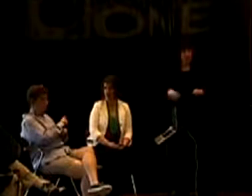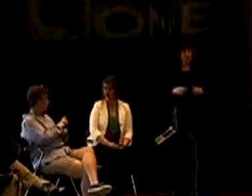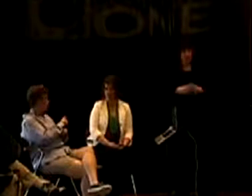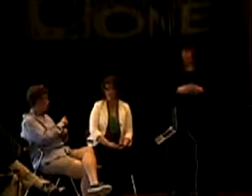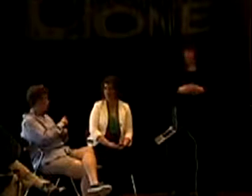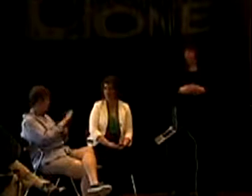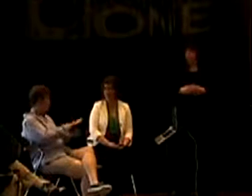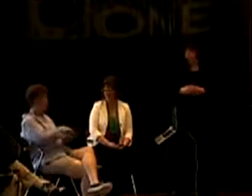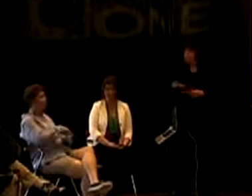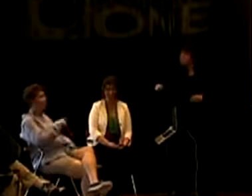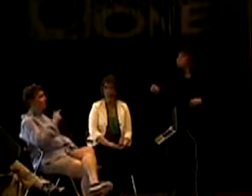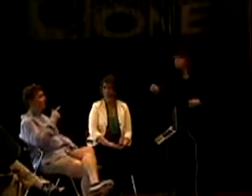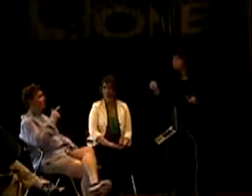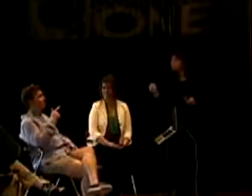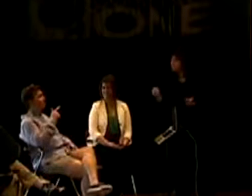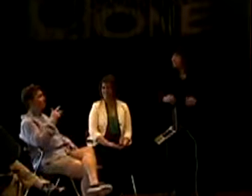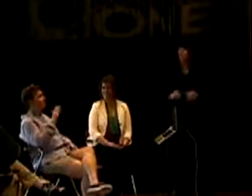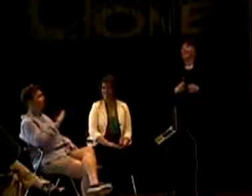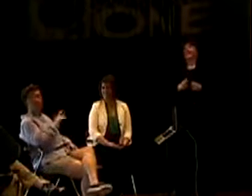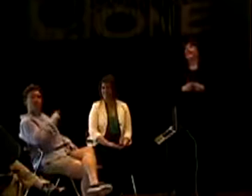Ilana, are you up for a question?